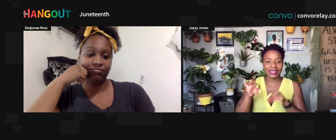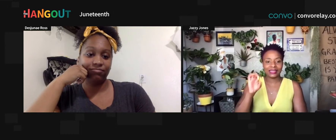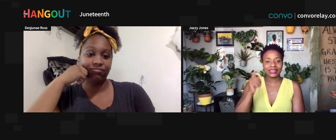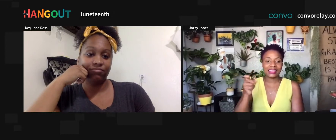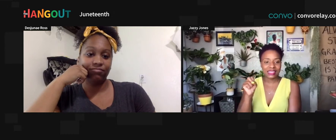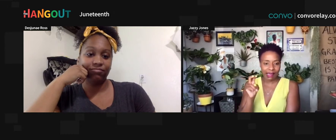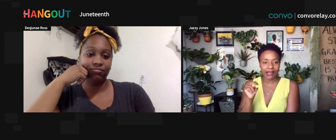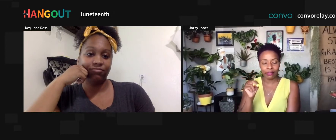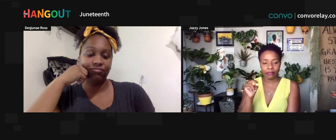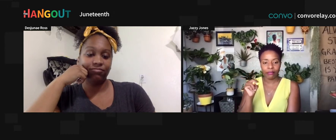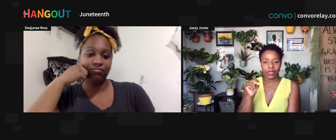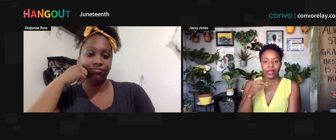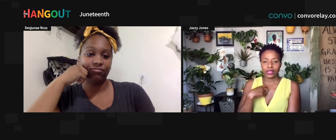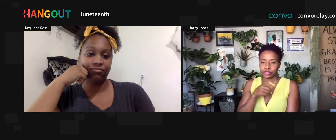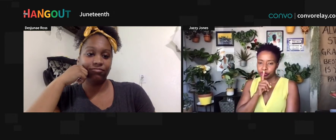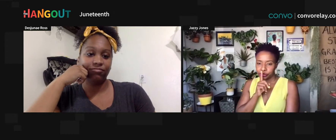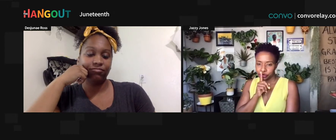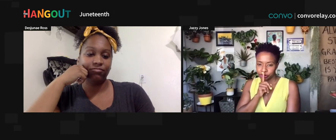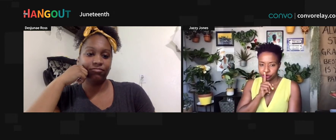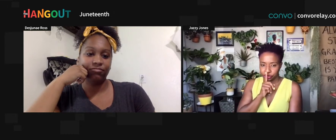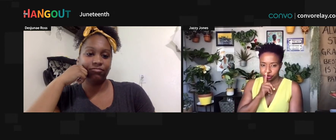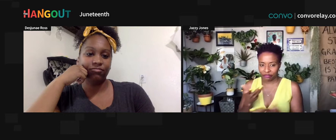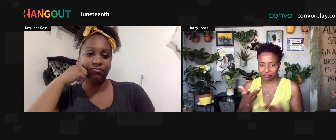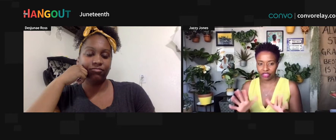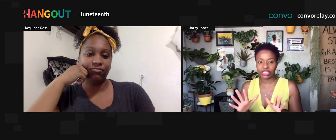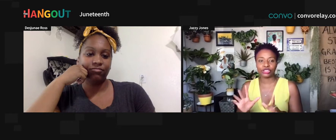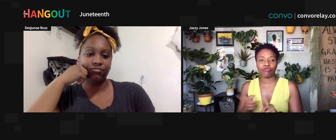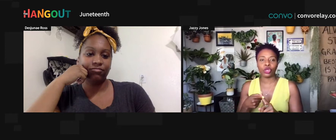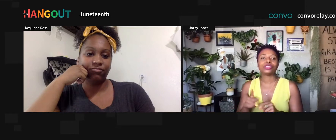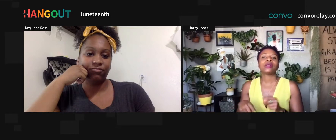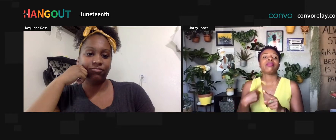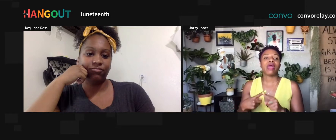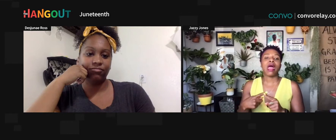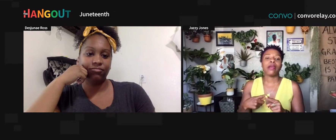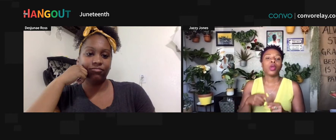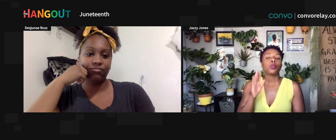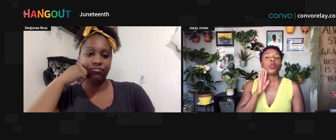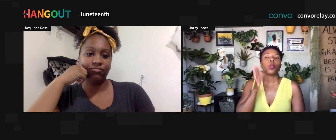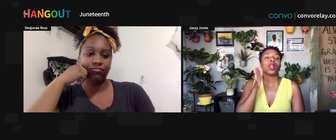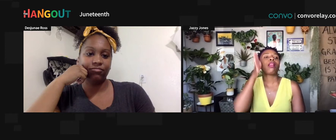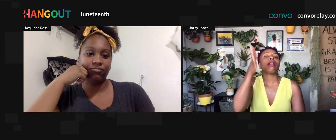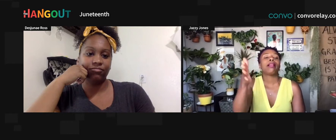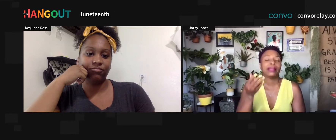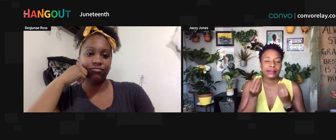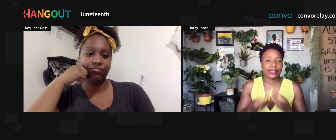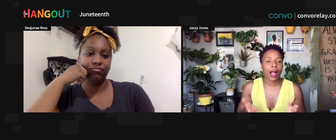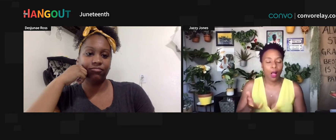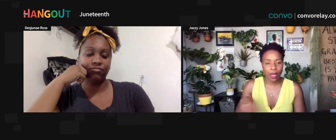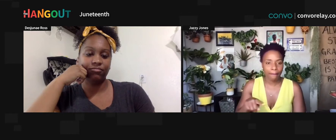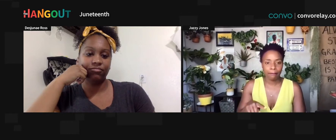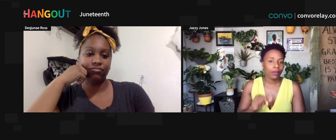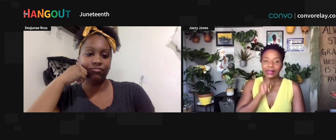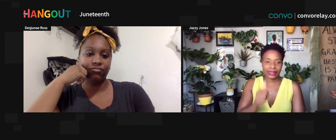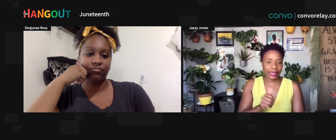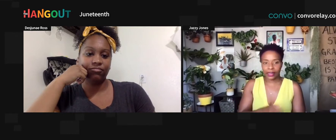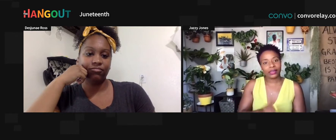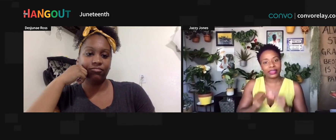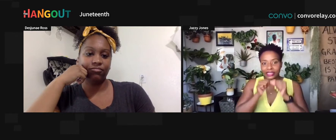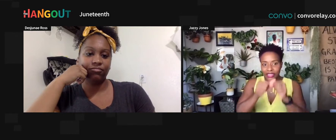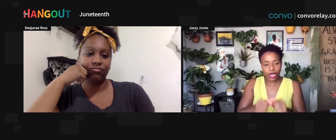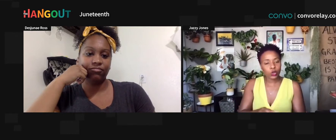their plantations populated with enslaved persons. So Literally the messengers were